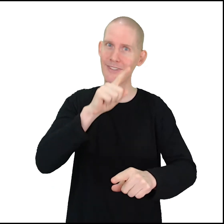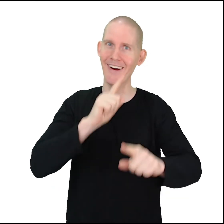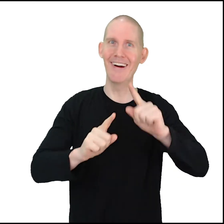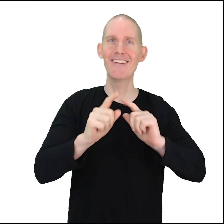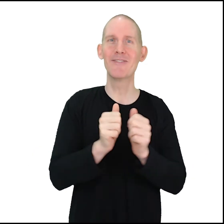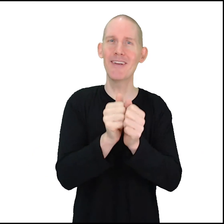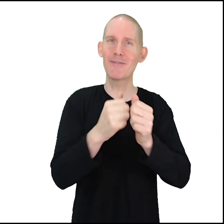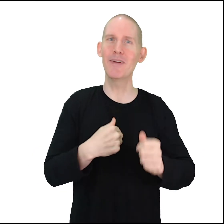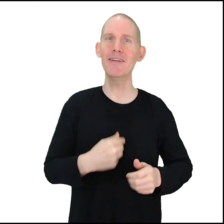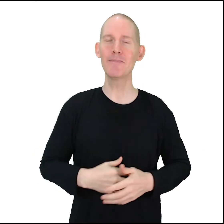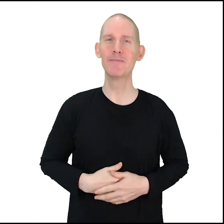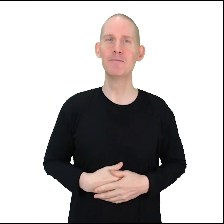Sign with me.